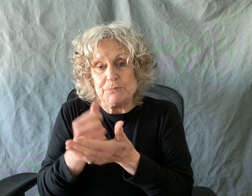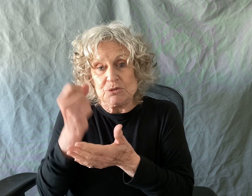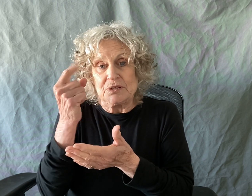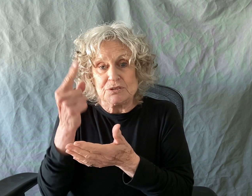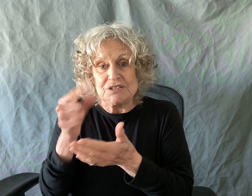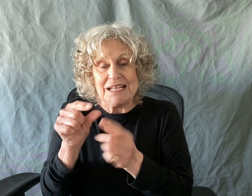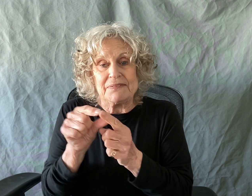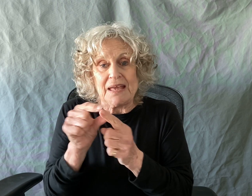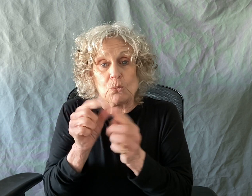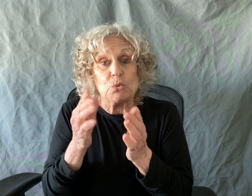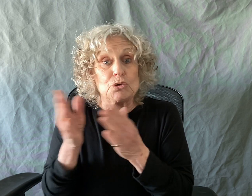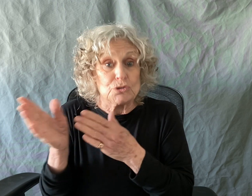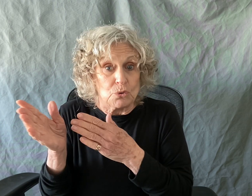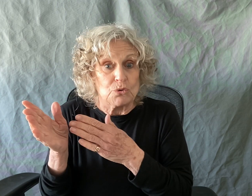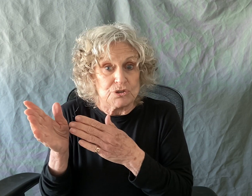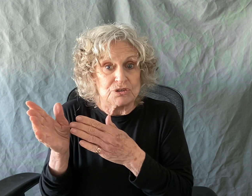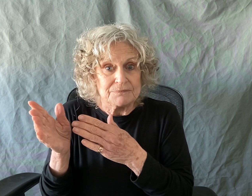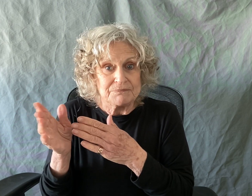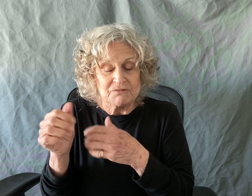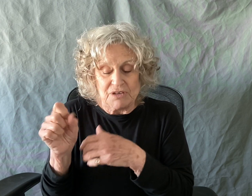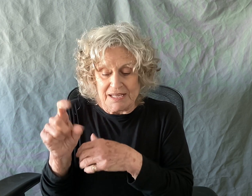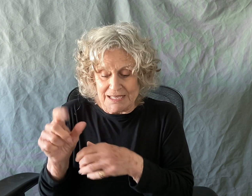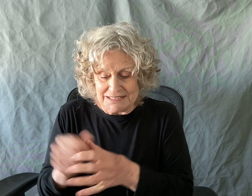you understand that word order for ASL.